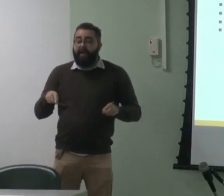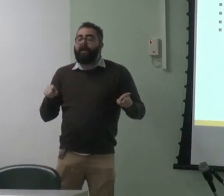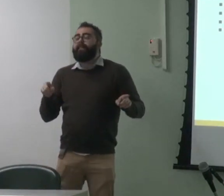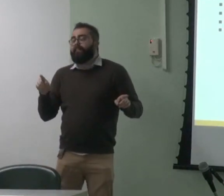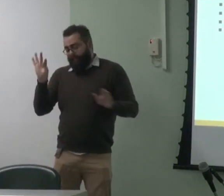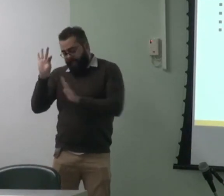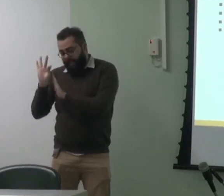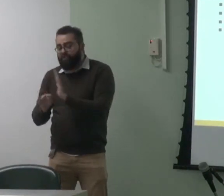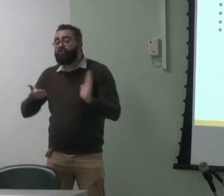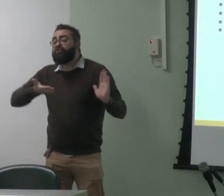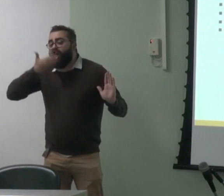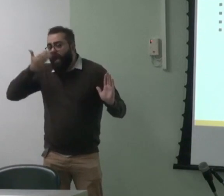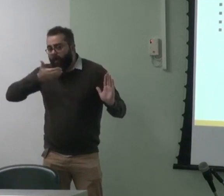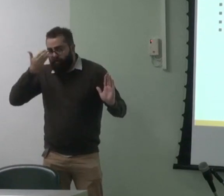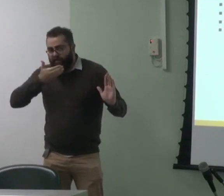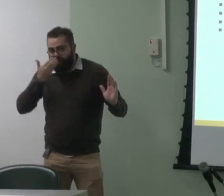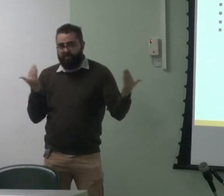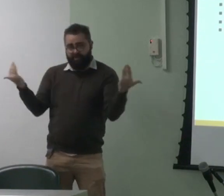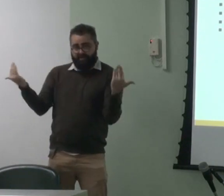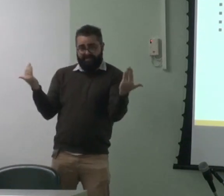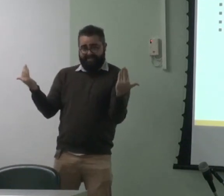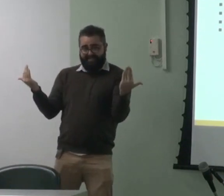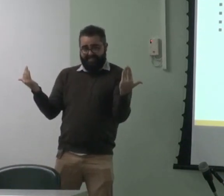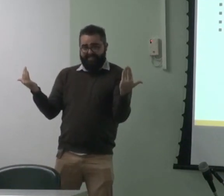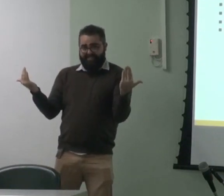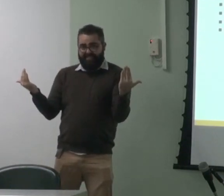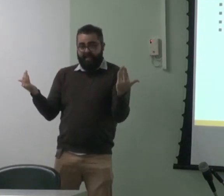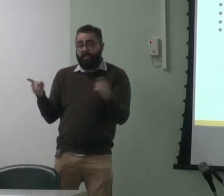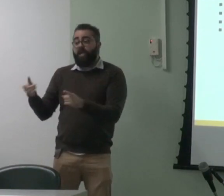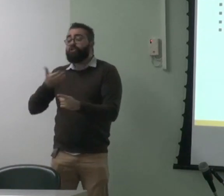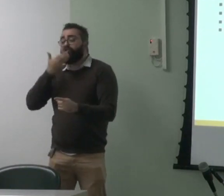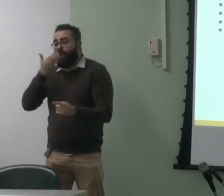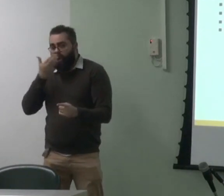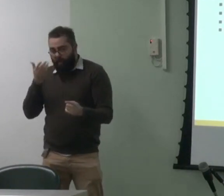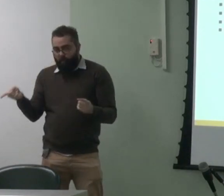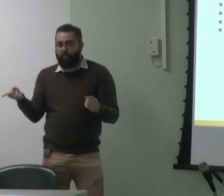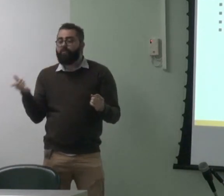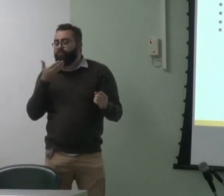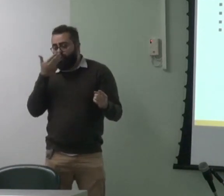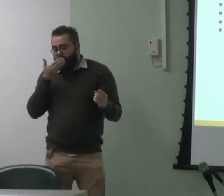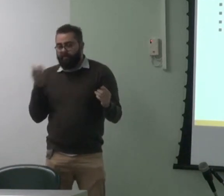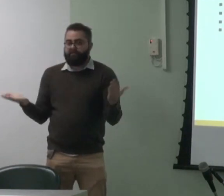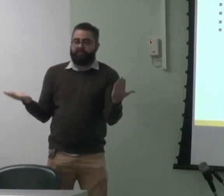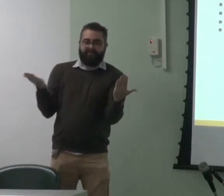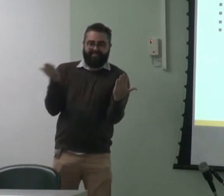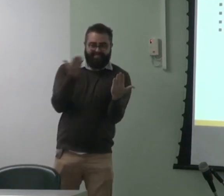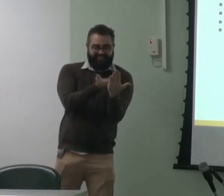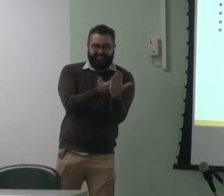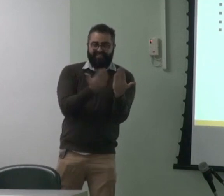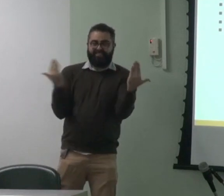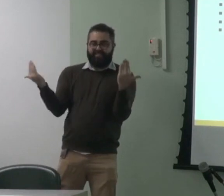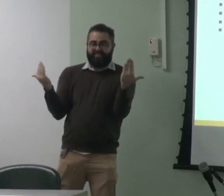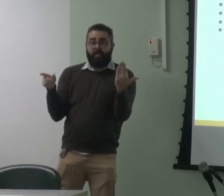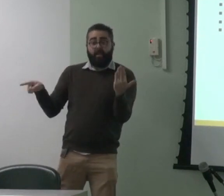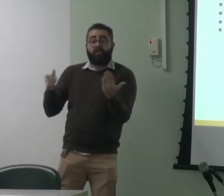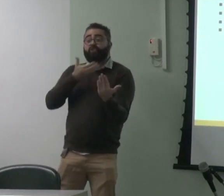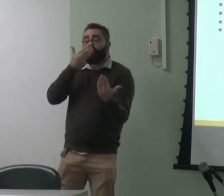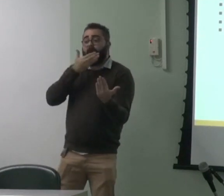other languages are in parallel. So the Czech pivot is the largest one, and we can